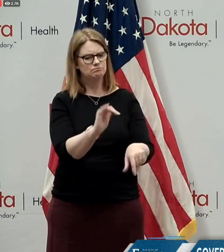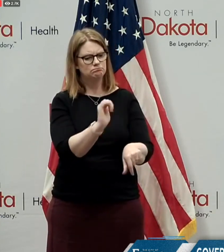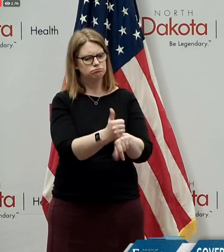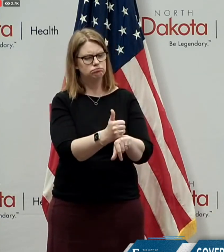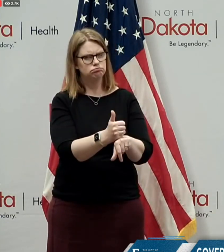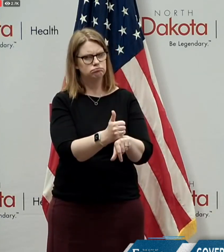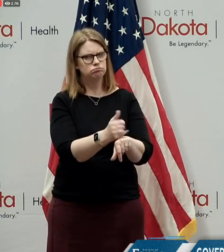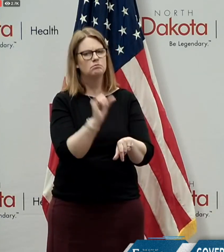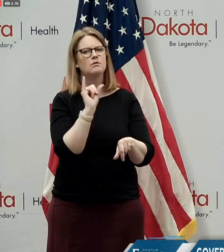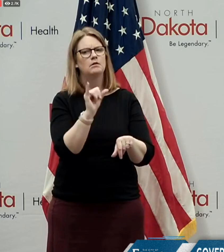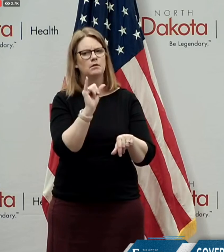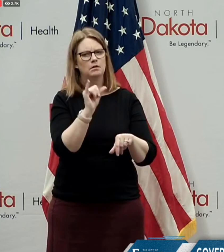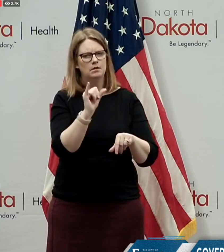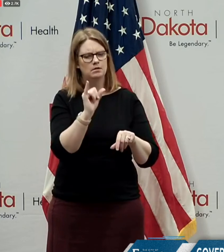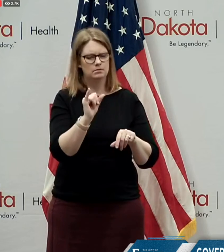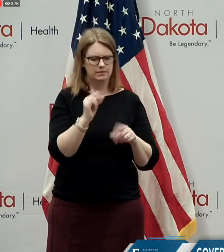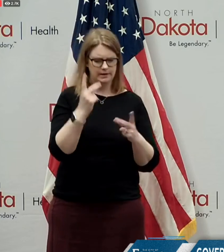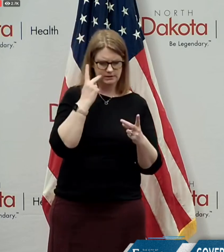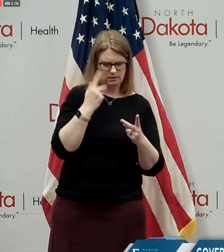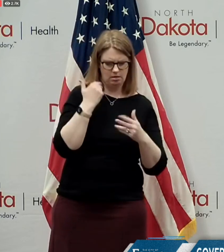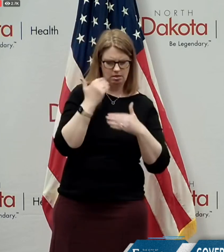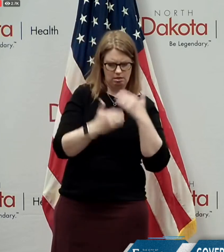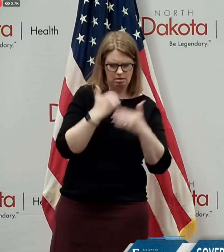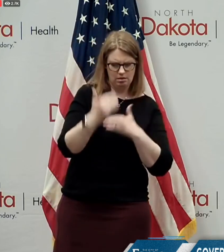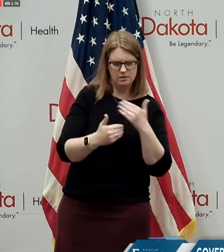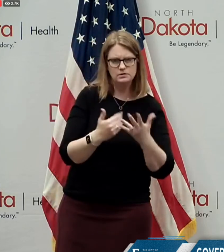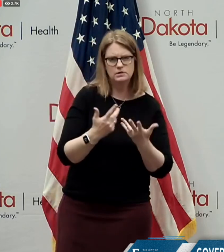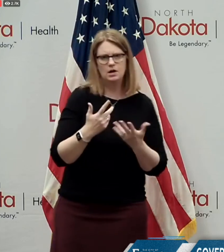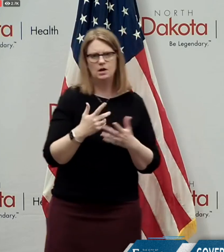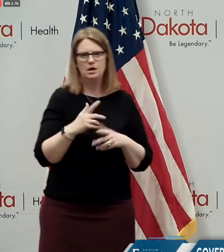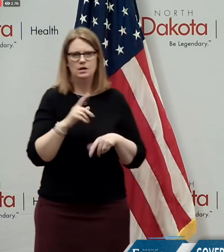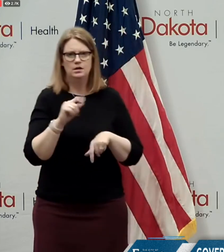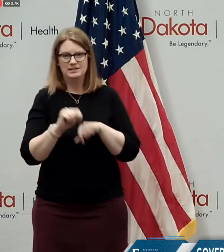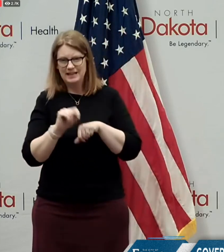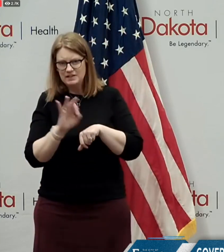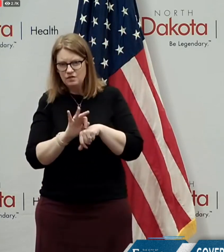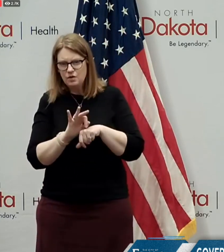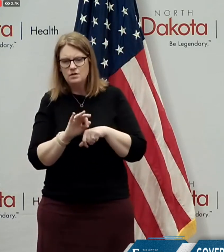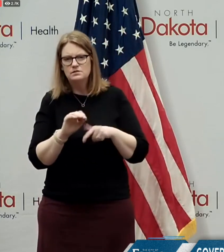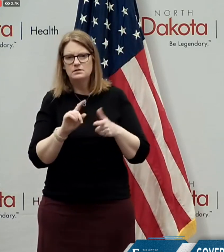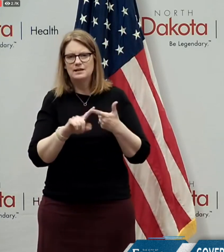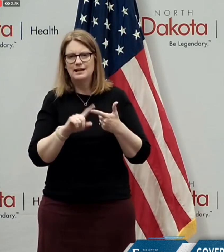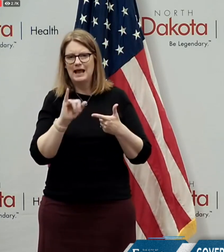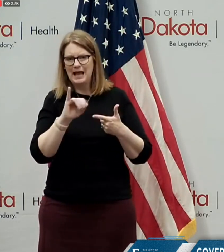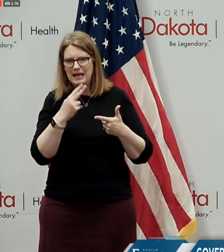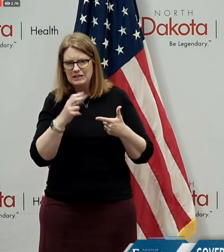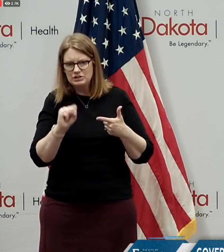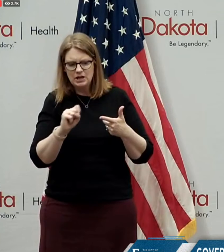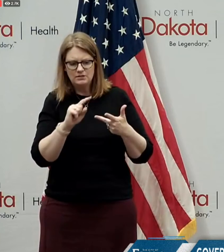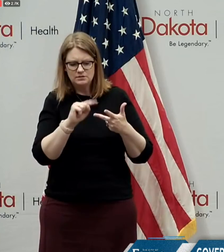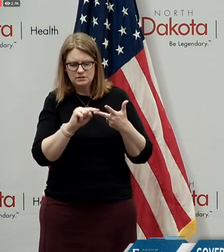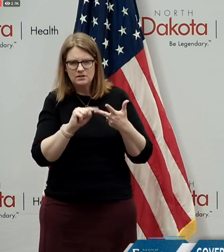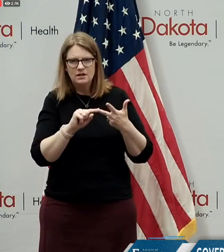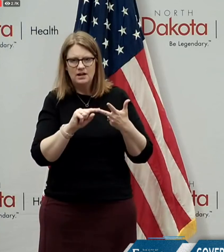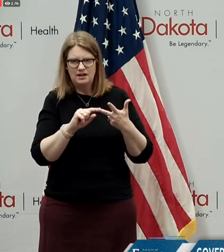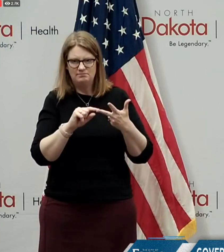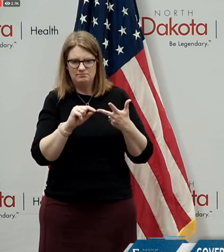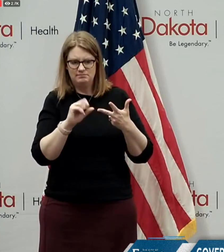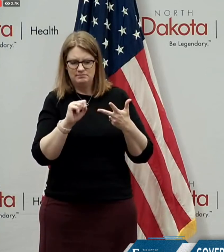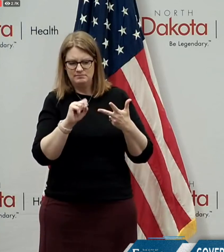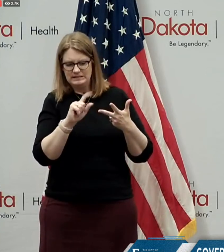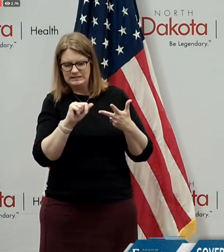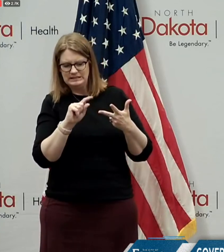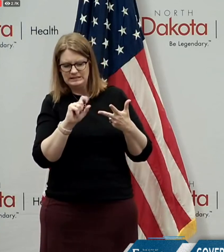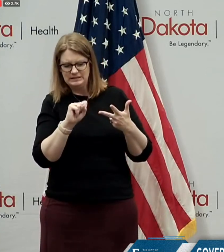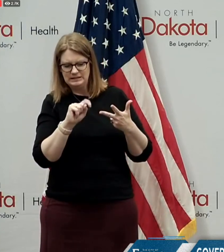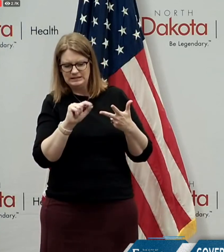our incident command, our task force, and IHS, if we got the test, we could do on